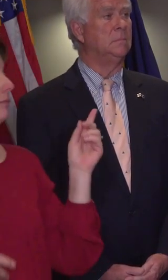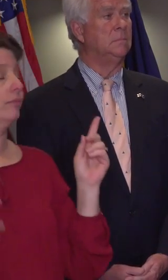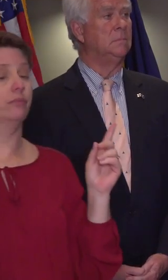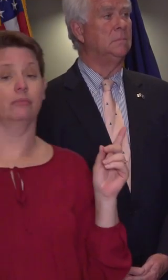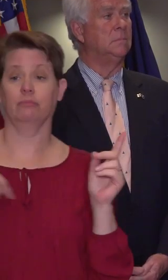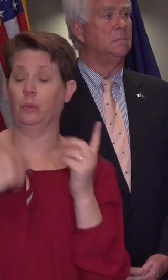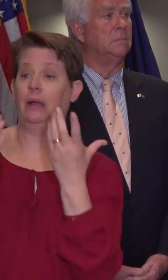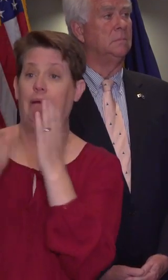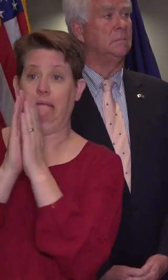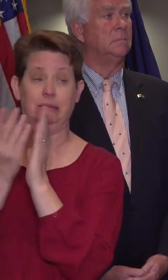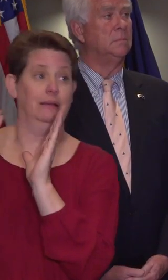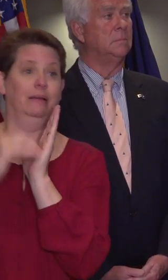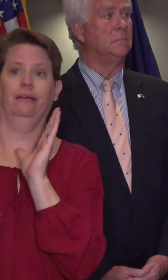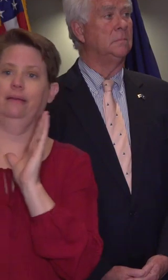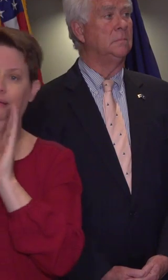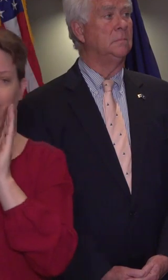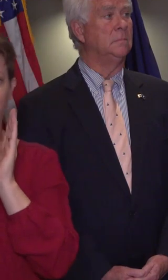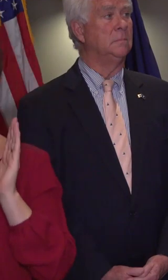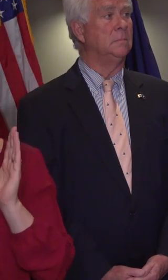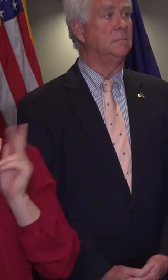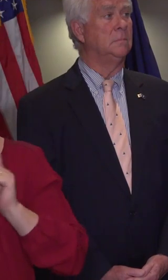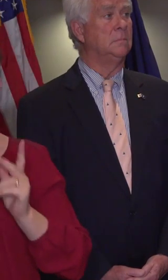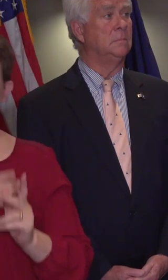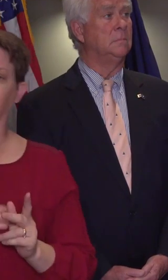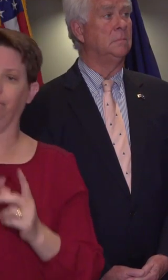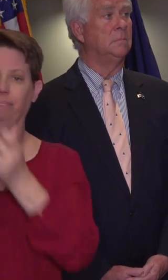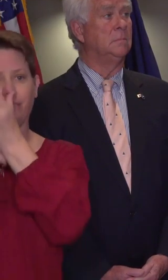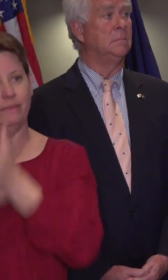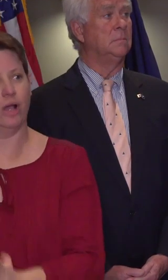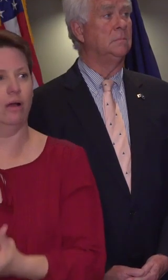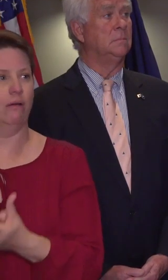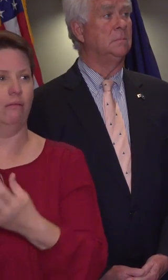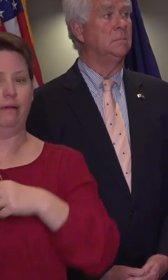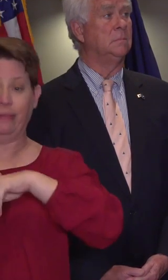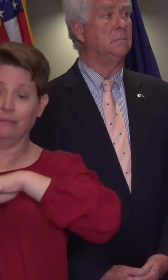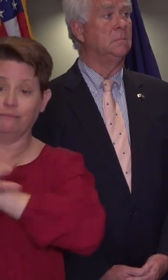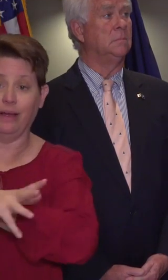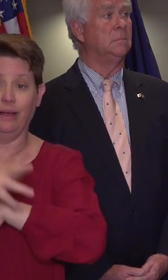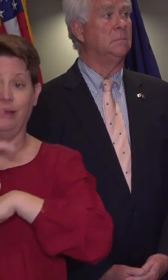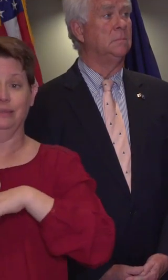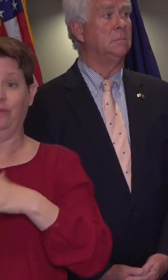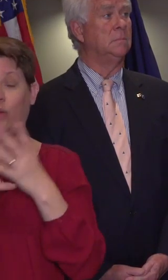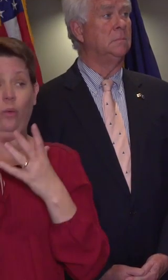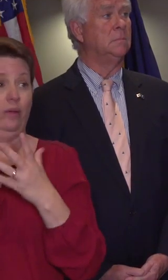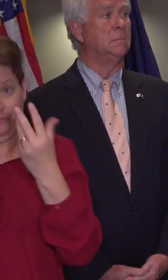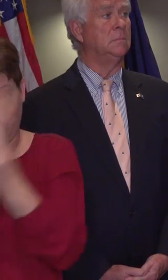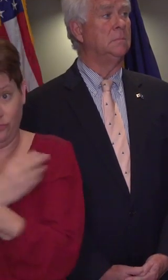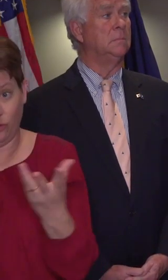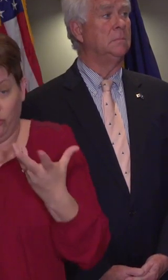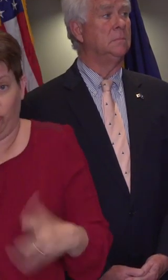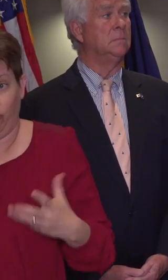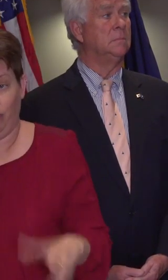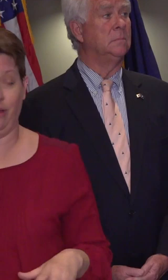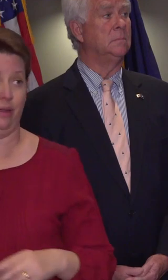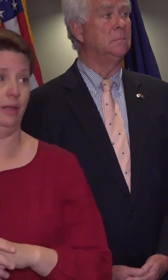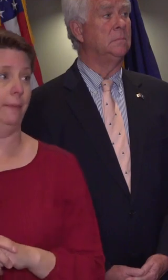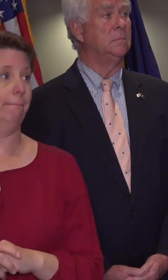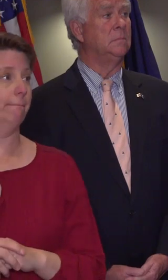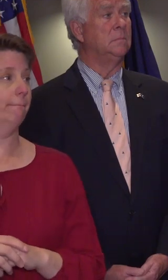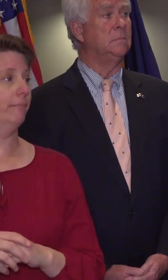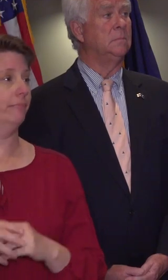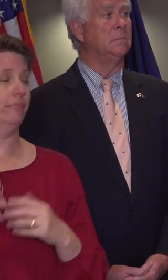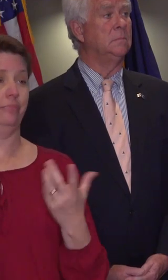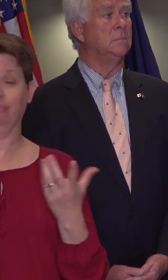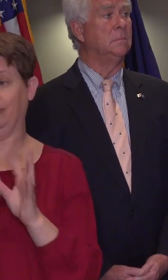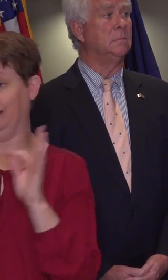stated over and over. We ask people just to follow the advice and instructions that have been given about